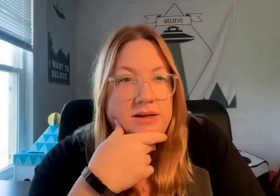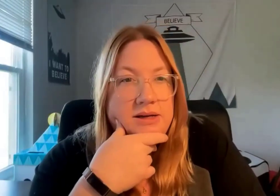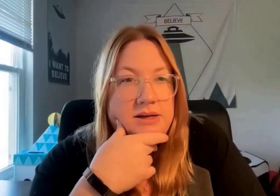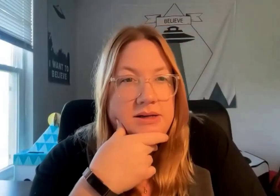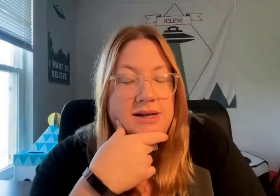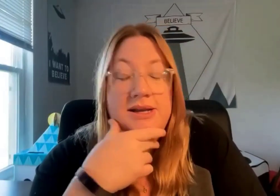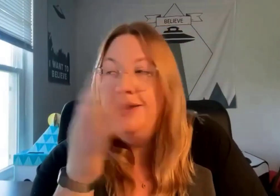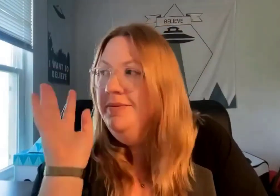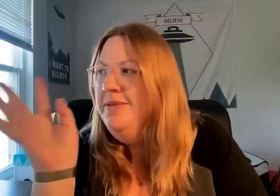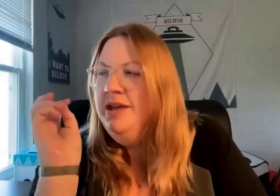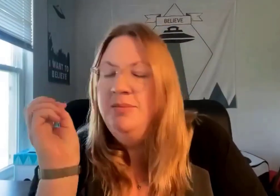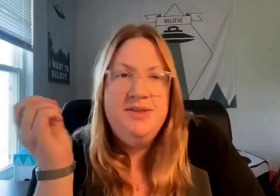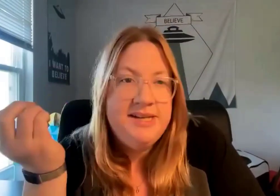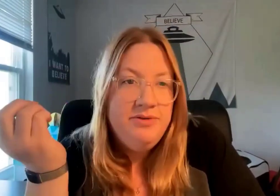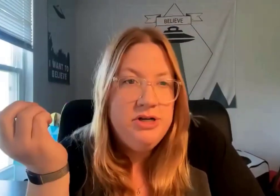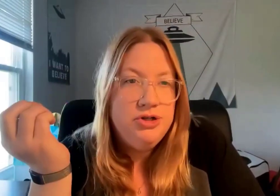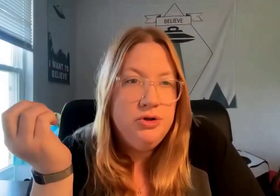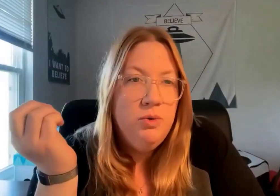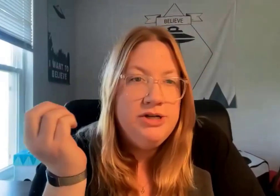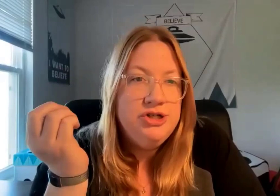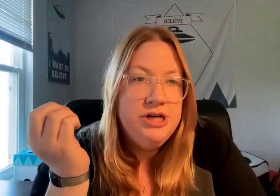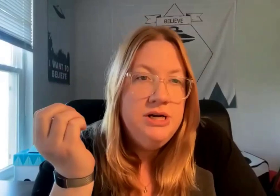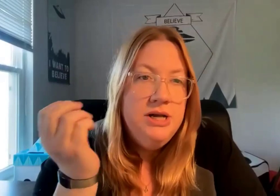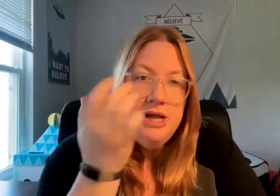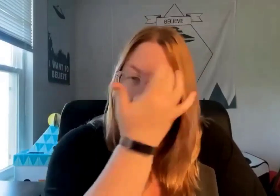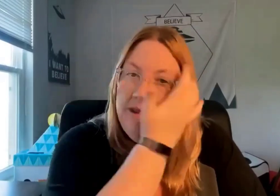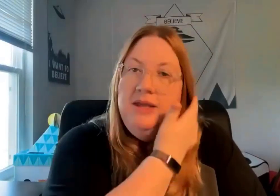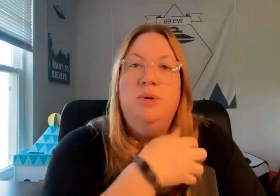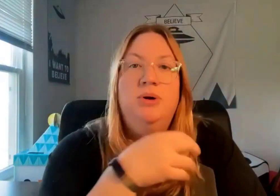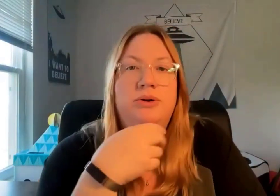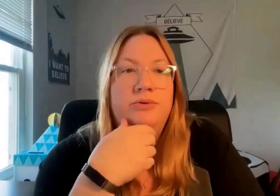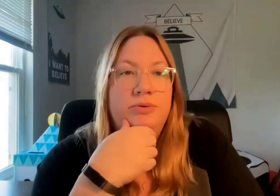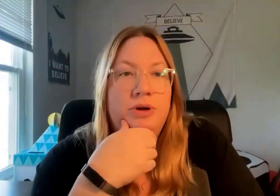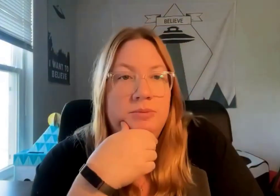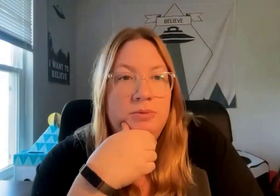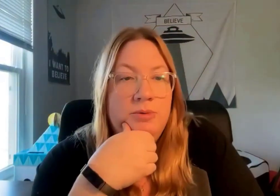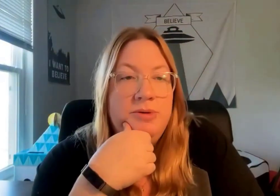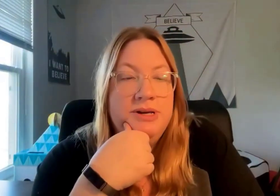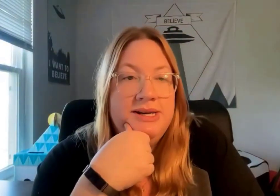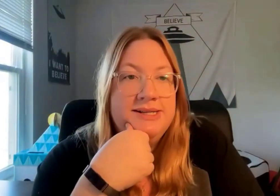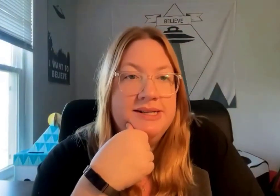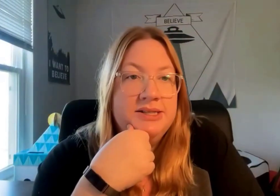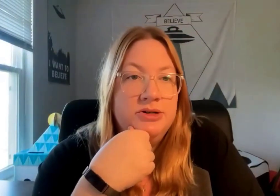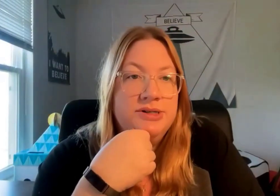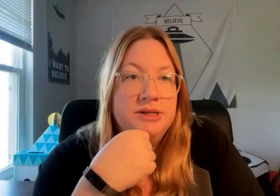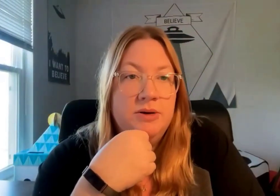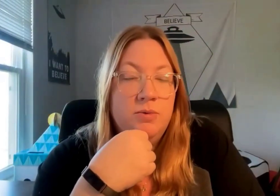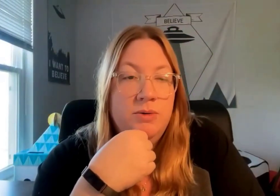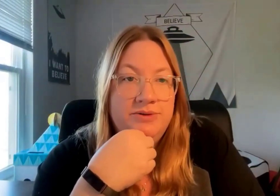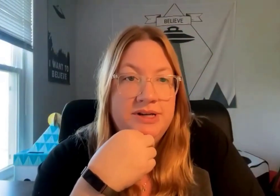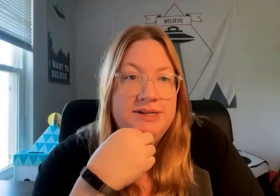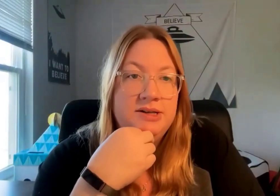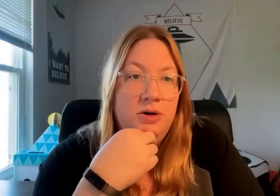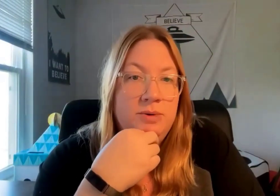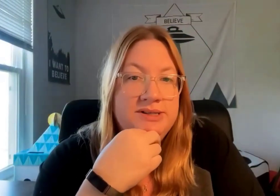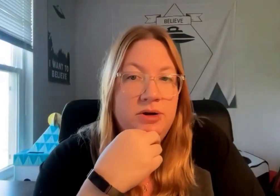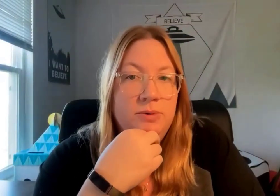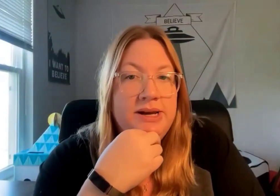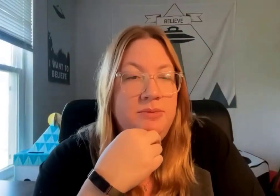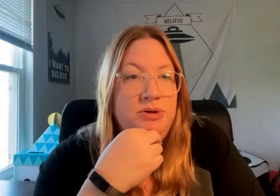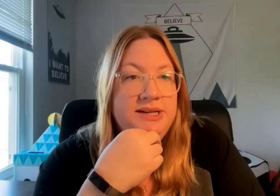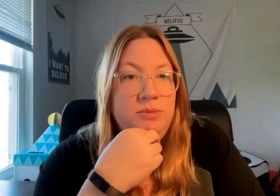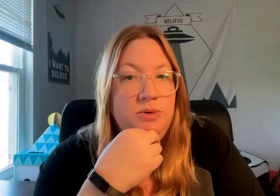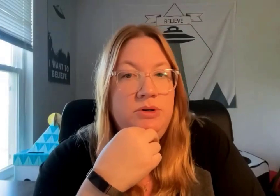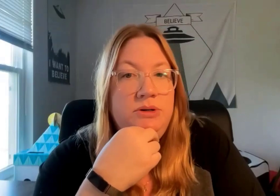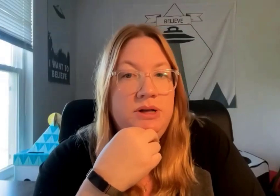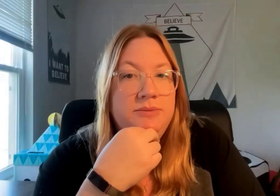think in thinking about this definitional question, I think part of what we need to consider is like what we've done is always